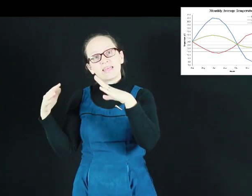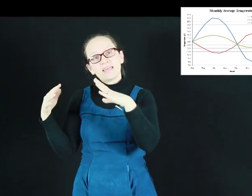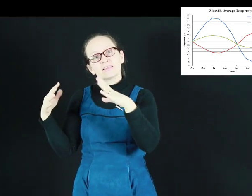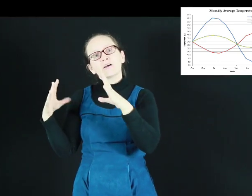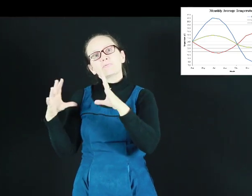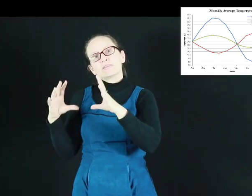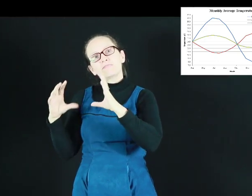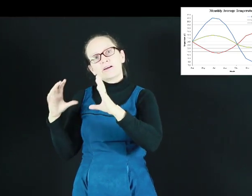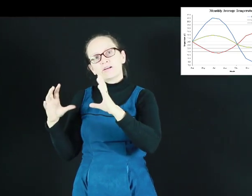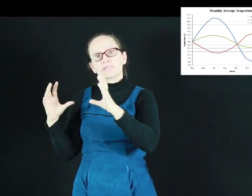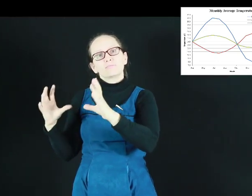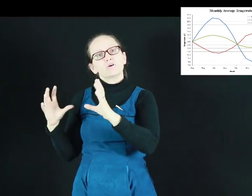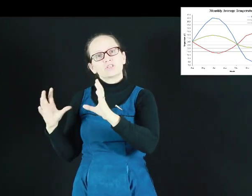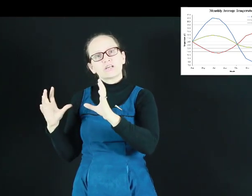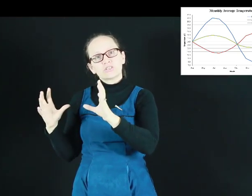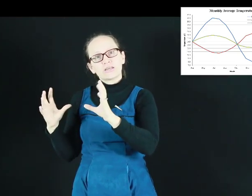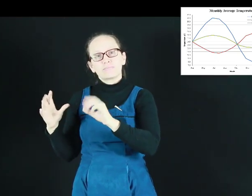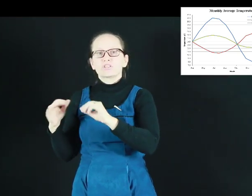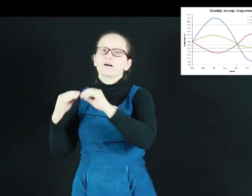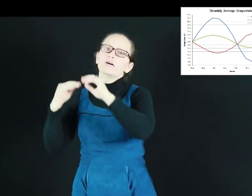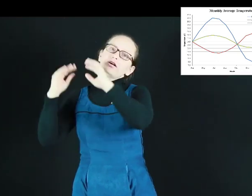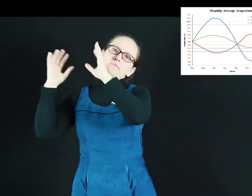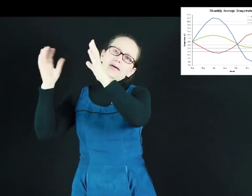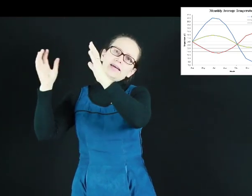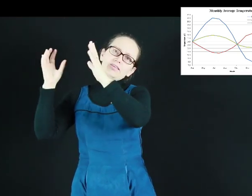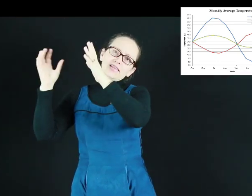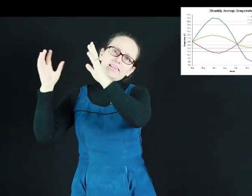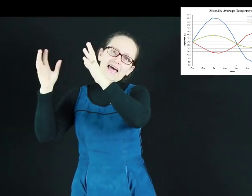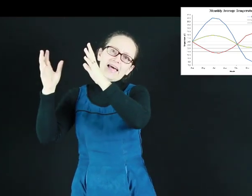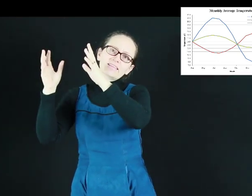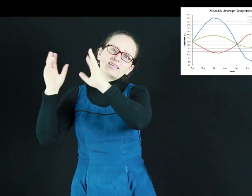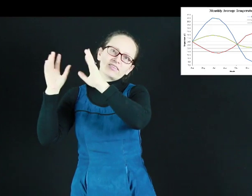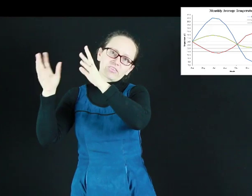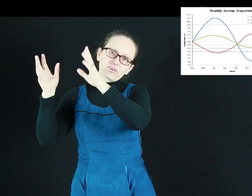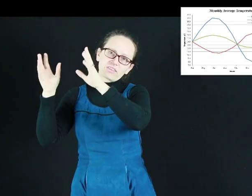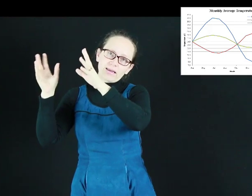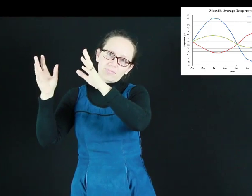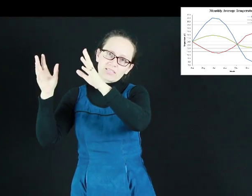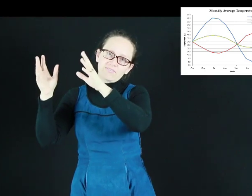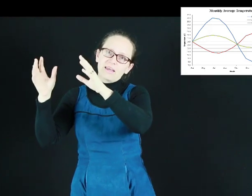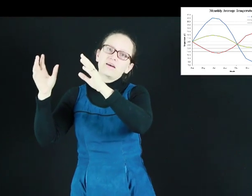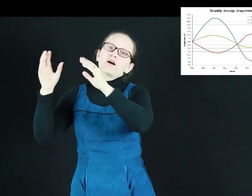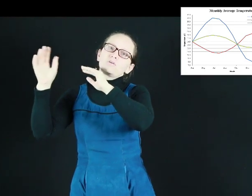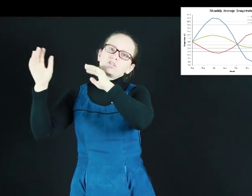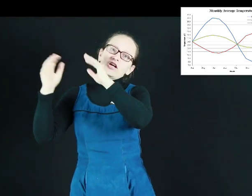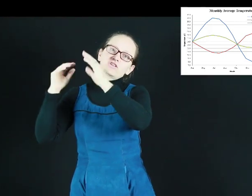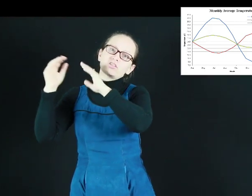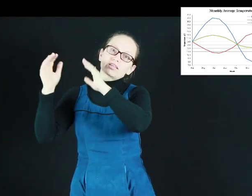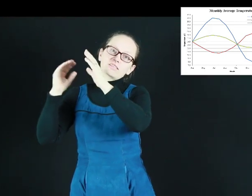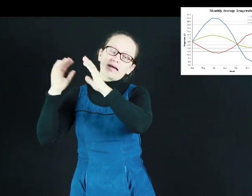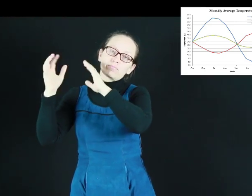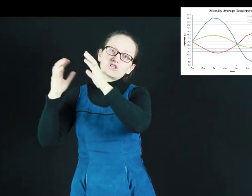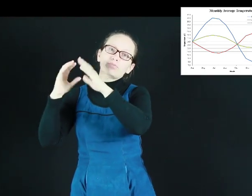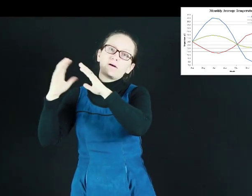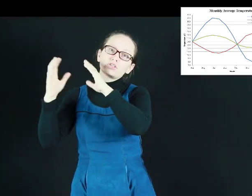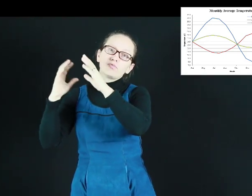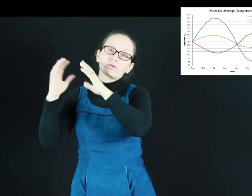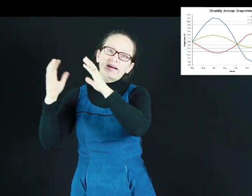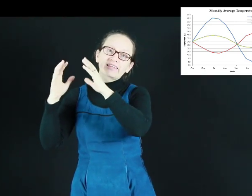heat with a very small change in temperature compared to the land in the northern hemisphere, which changes its temperature much more